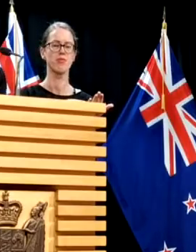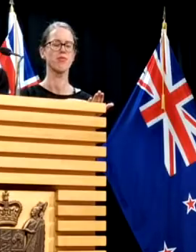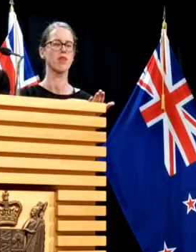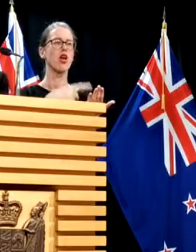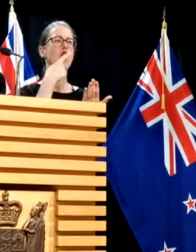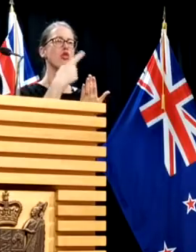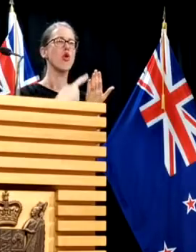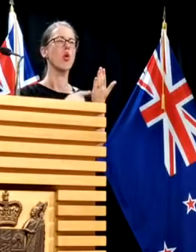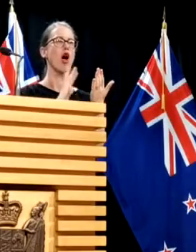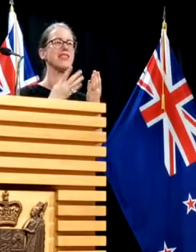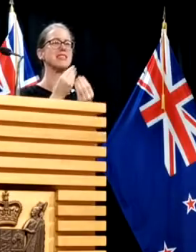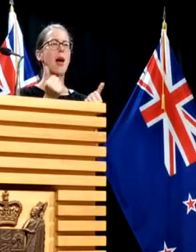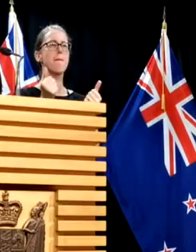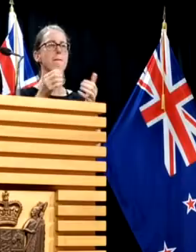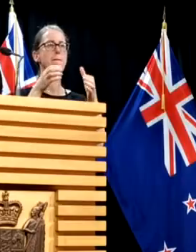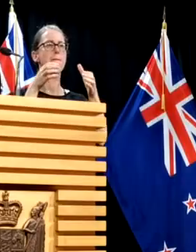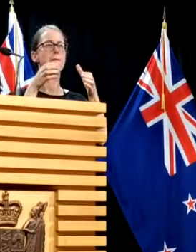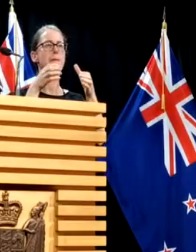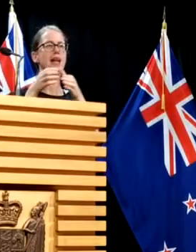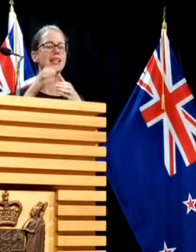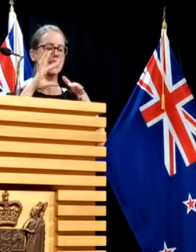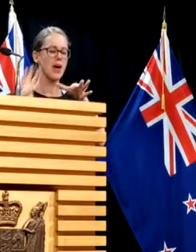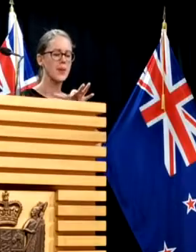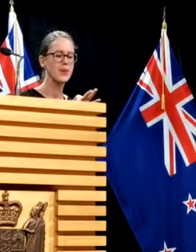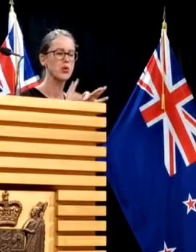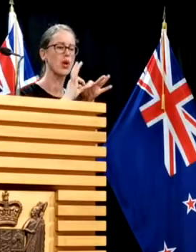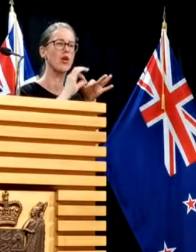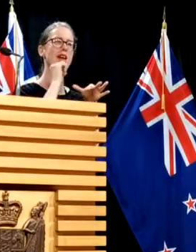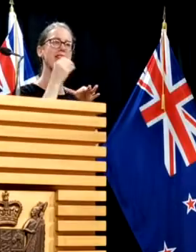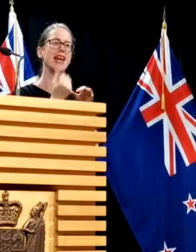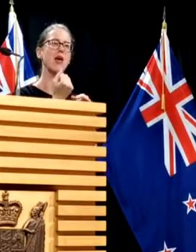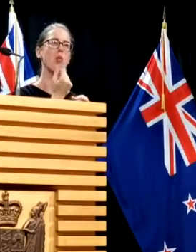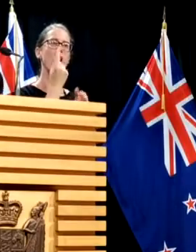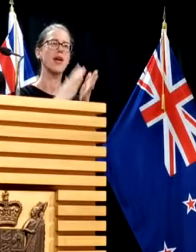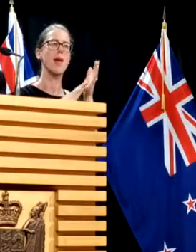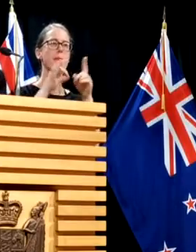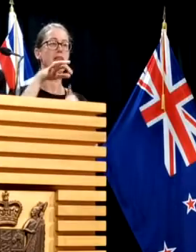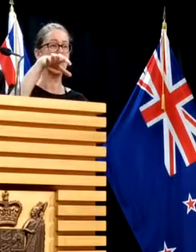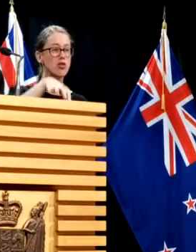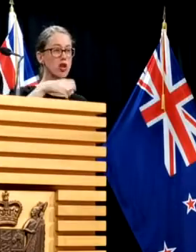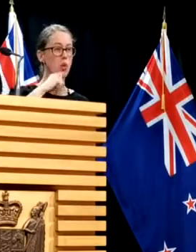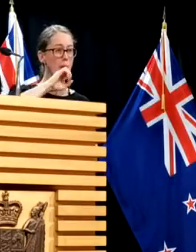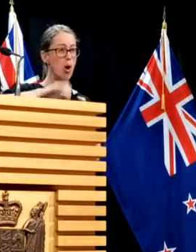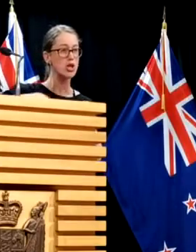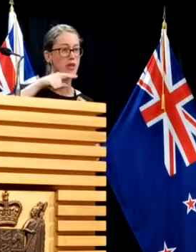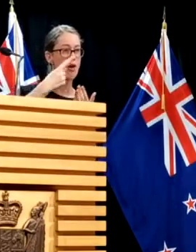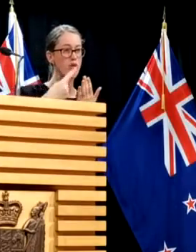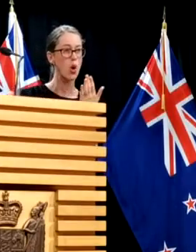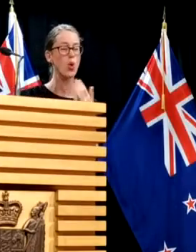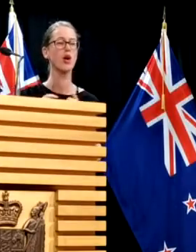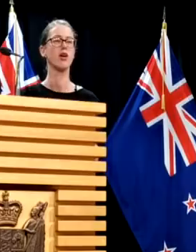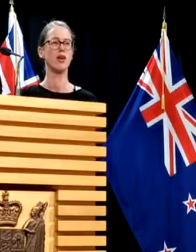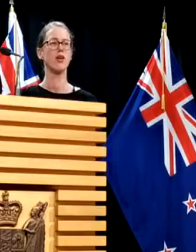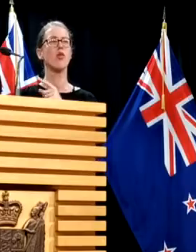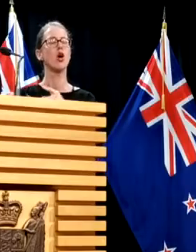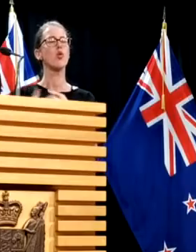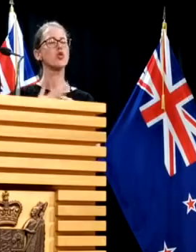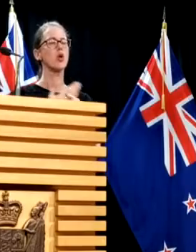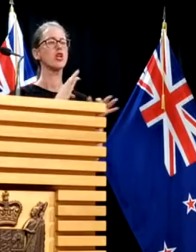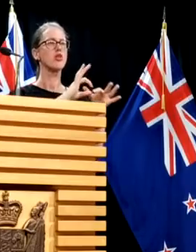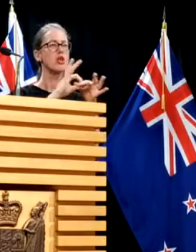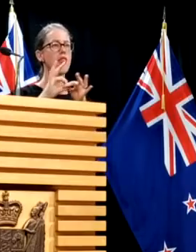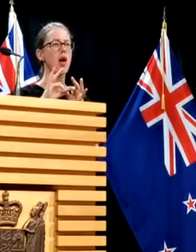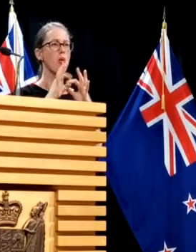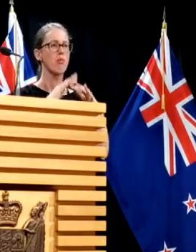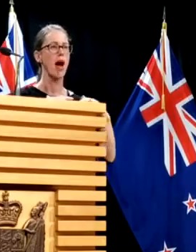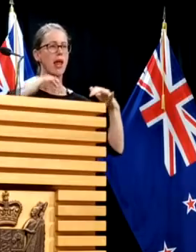rule and lowering the threshold to 4? That always has been Labor policy. Of course, we've set out here an intention to work across Parliament. So